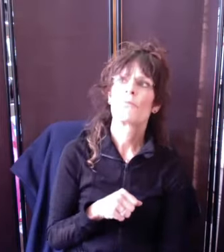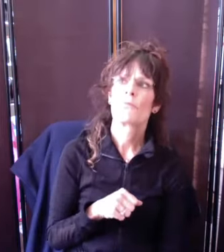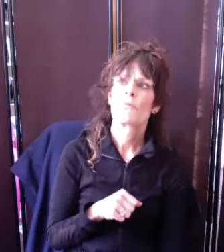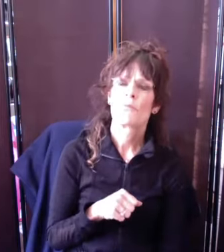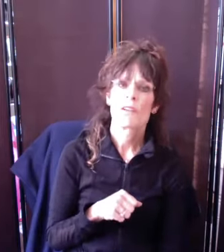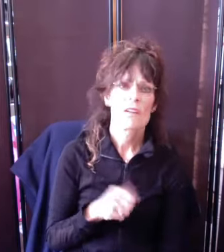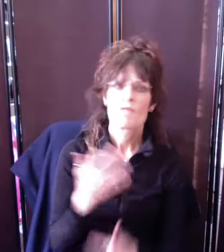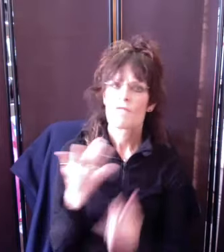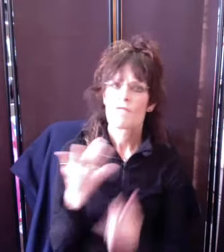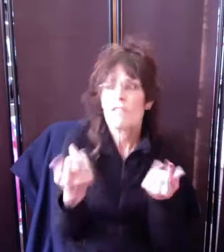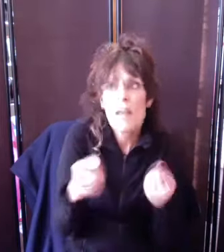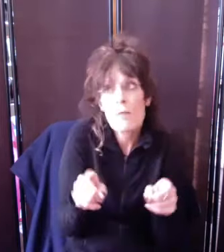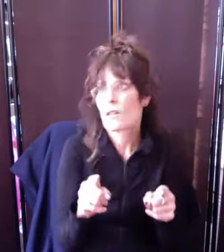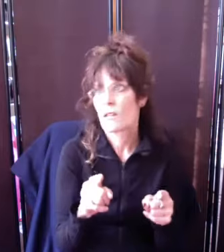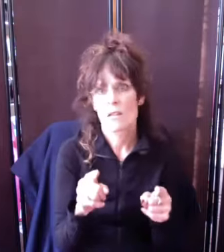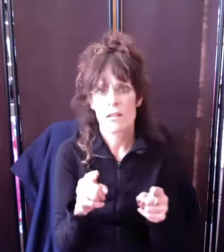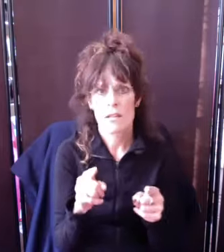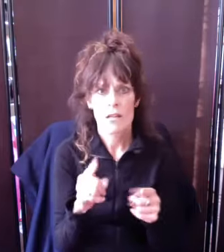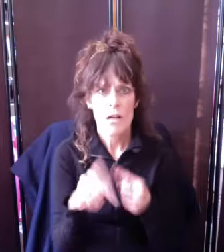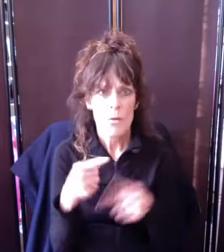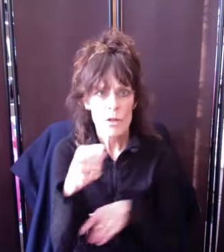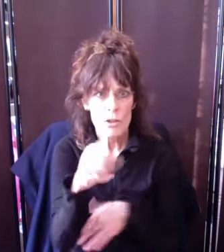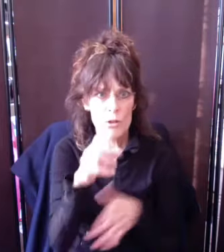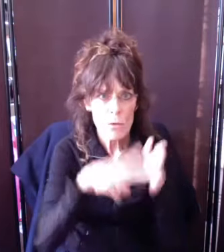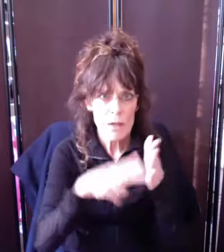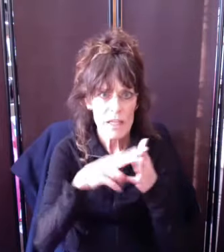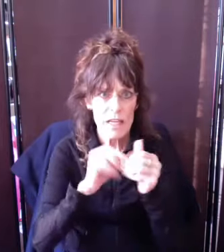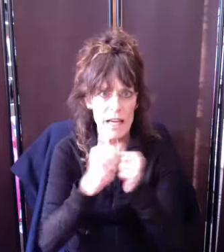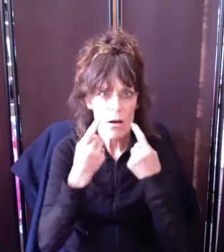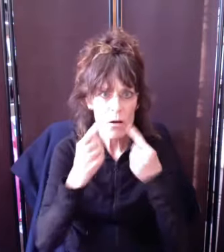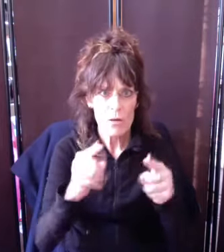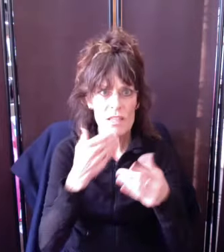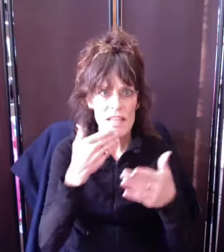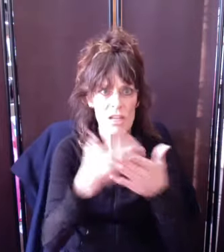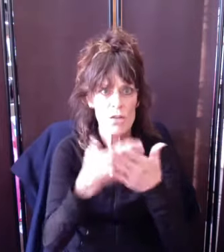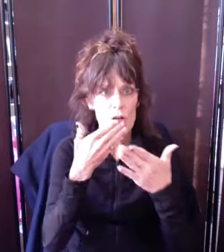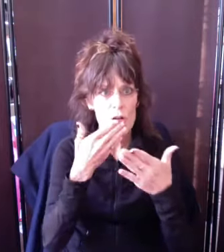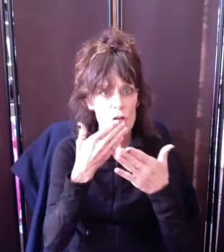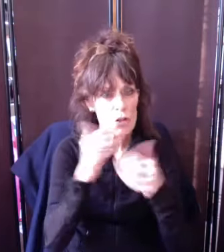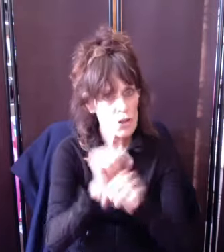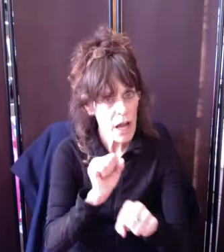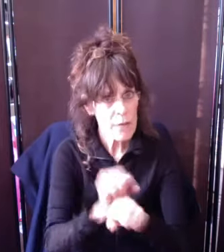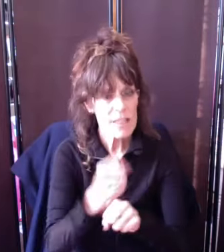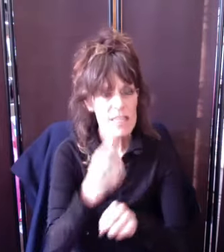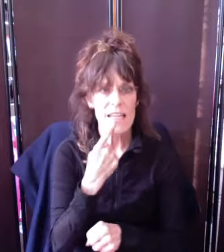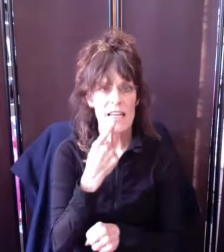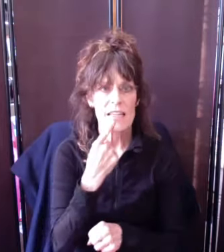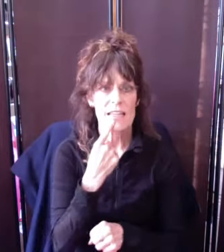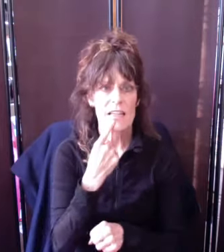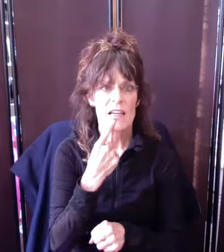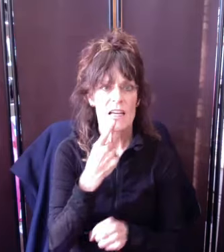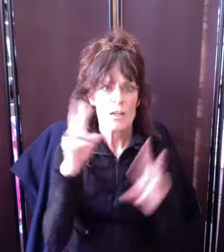happen. When you guys were reading how it works earlier, and thank you, you did a nice job with that, it says, one of the most misquoted things in Alcoholics